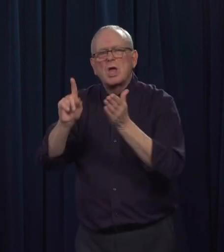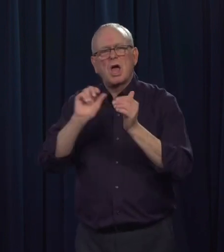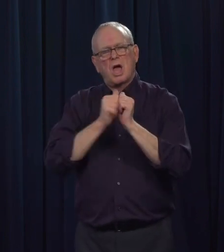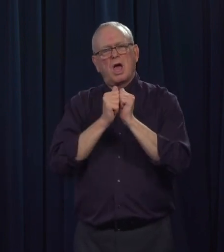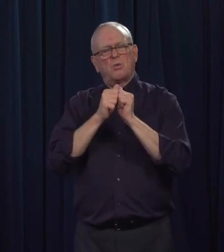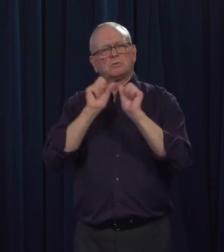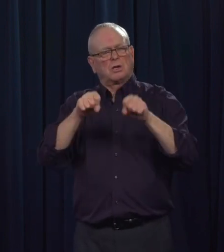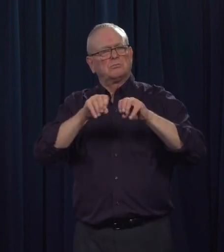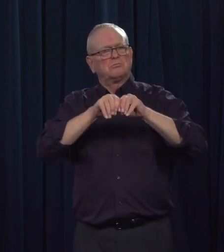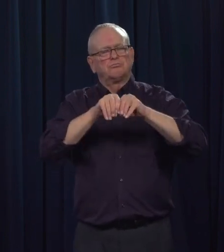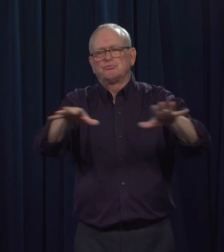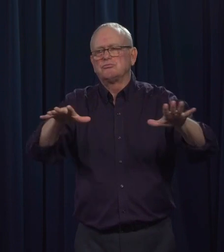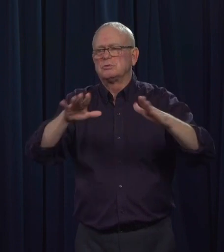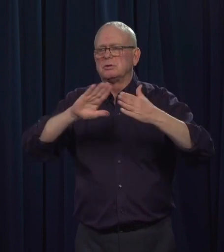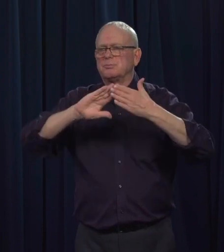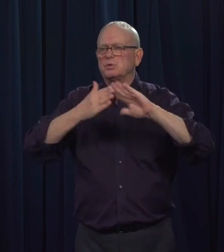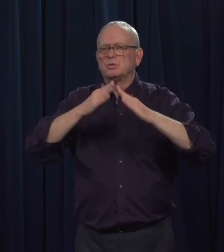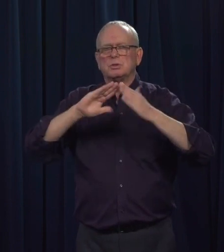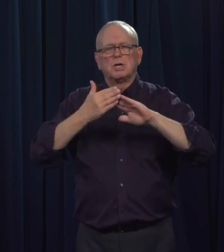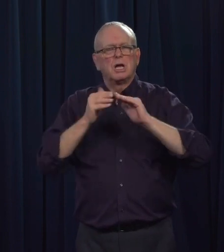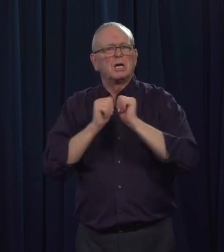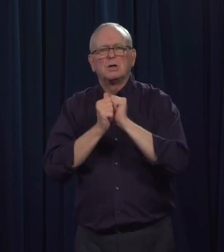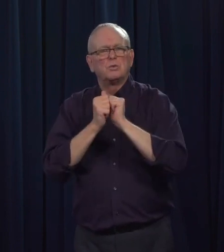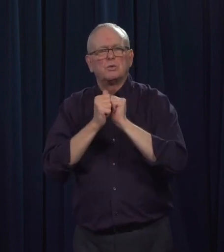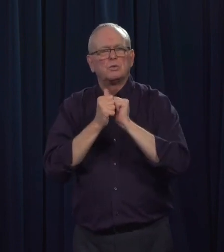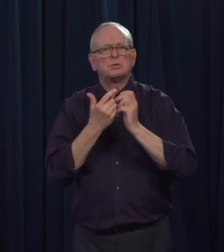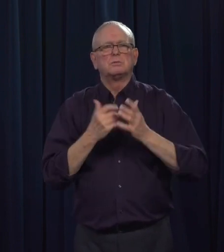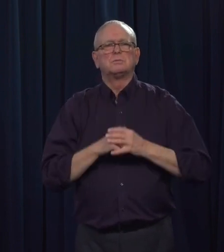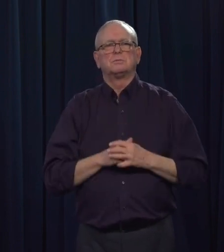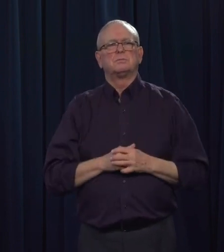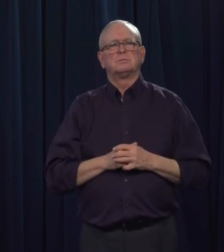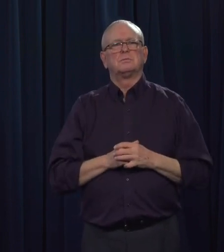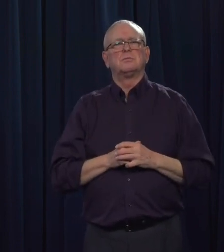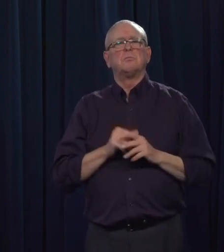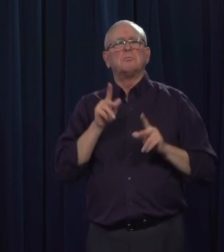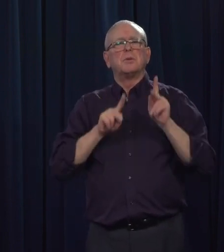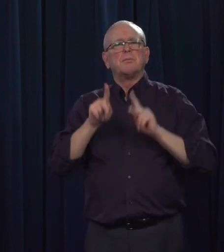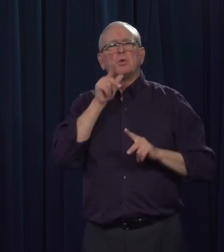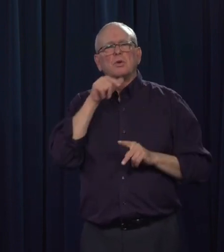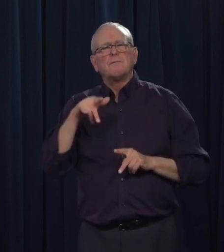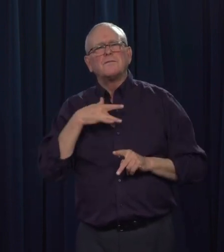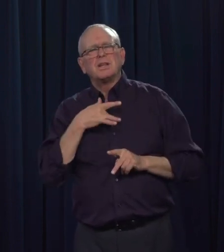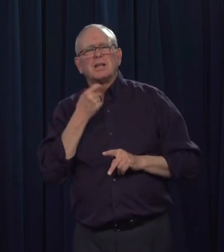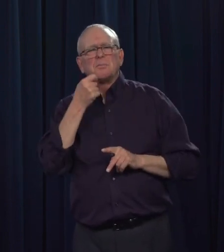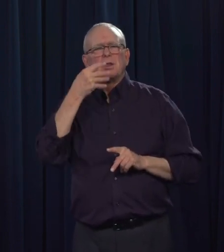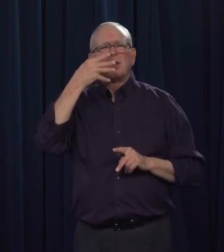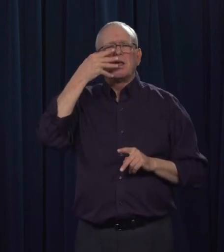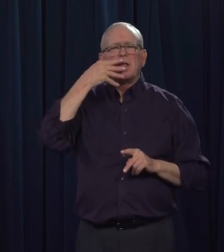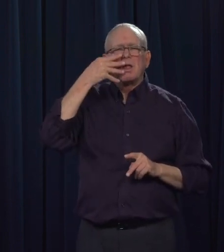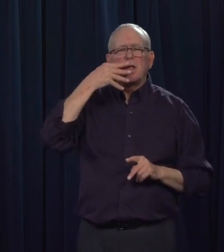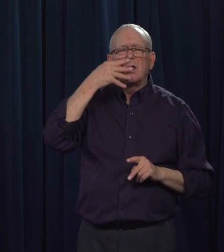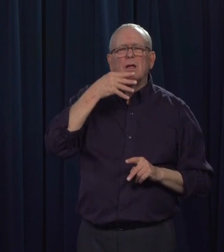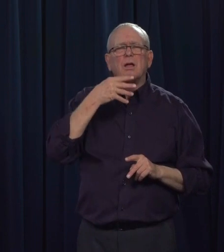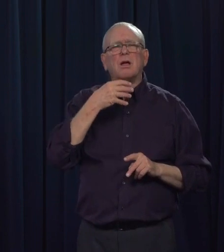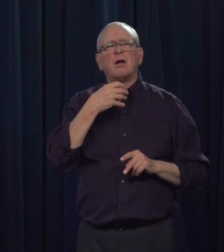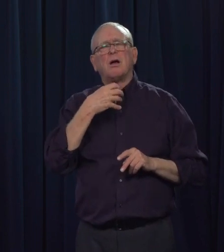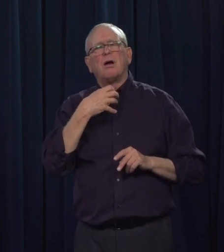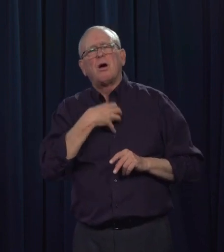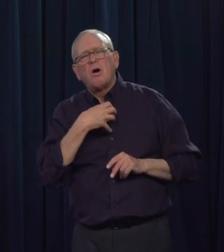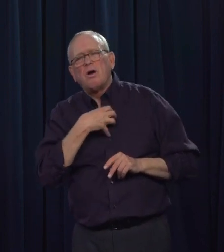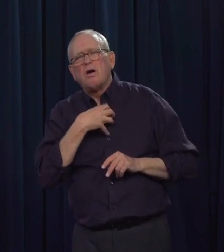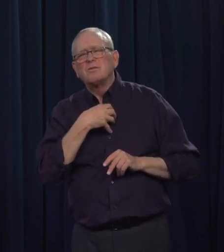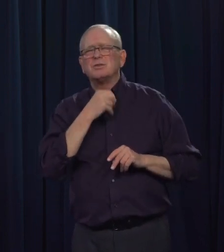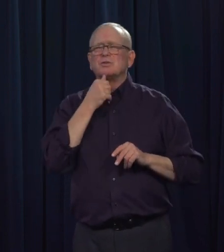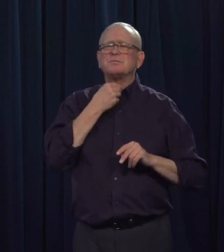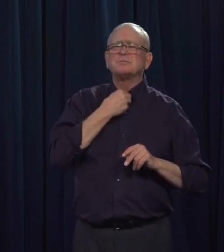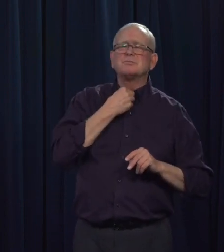going forward, this will be a change for returning travelers. Returning travelers should all be at home and self-isolating